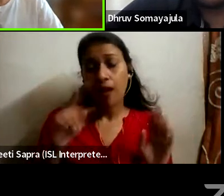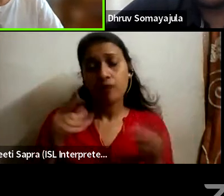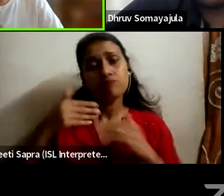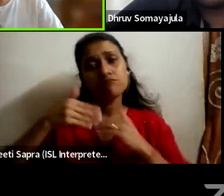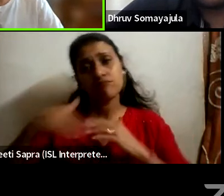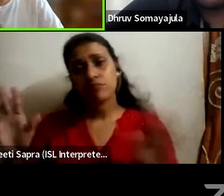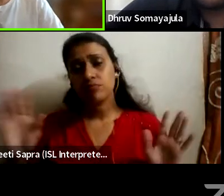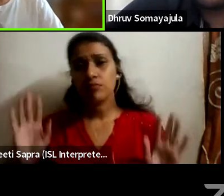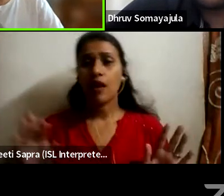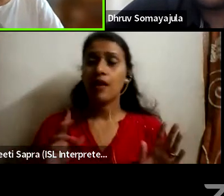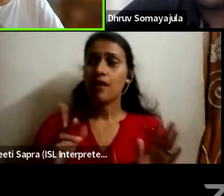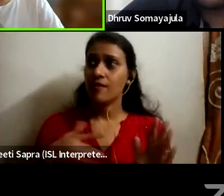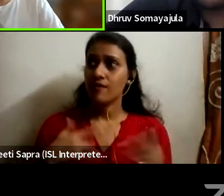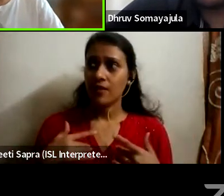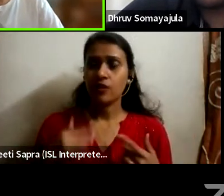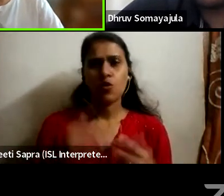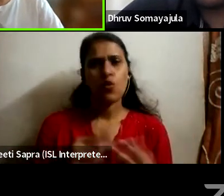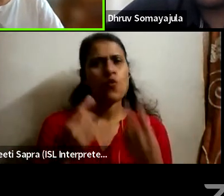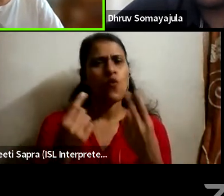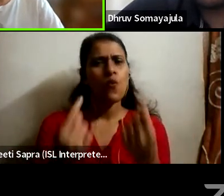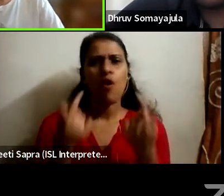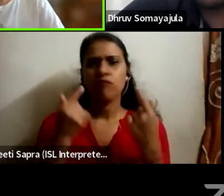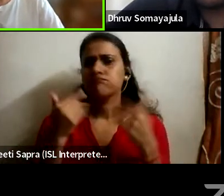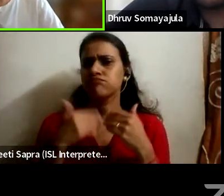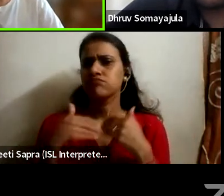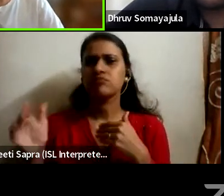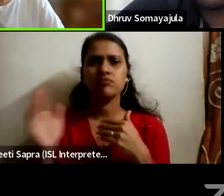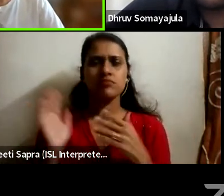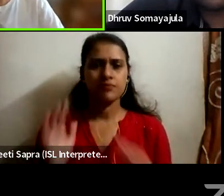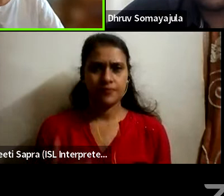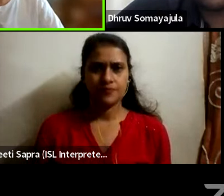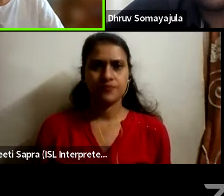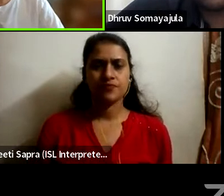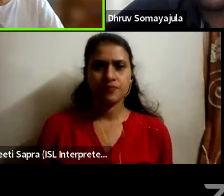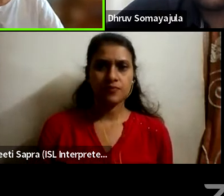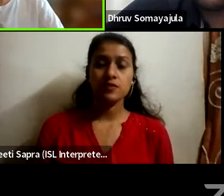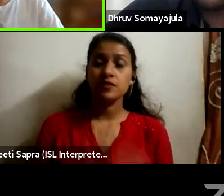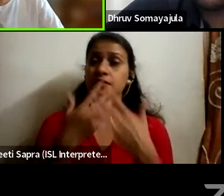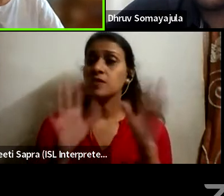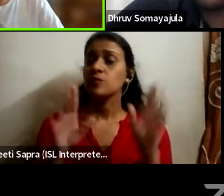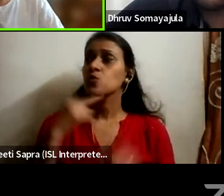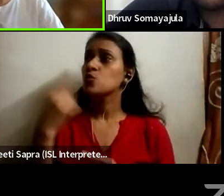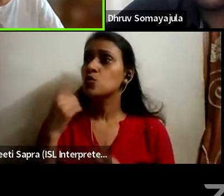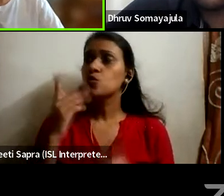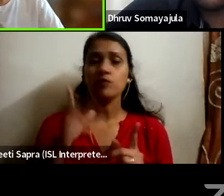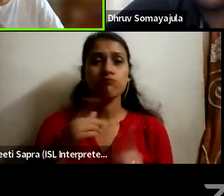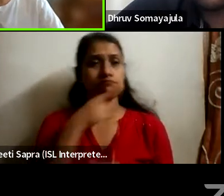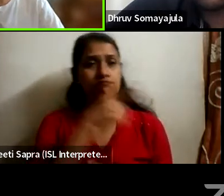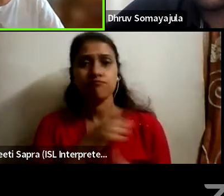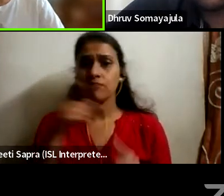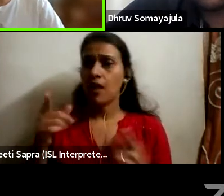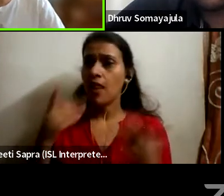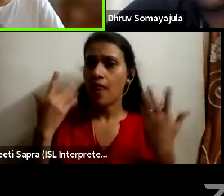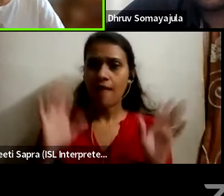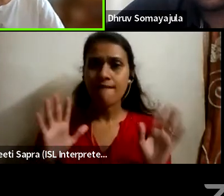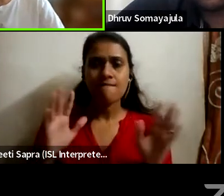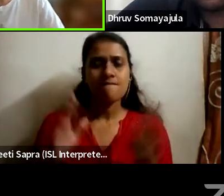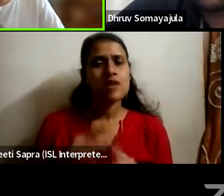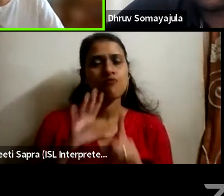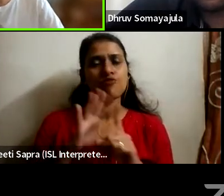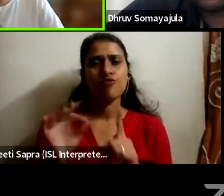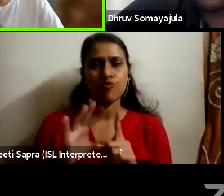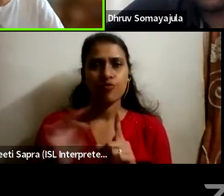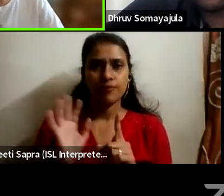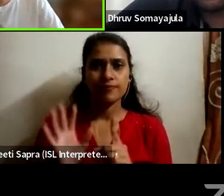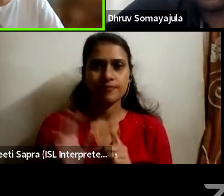think the field is moving just so quickly that anybody who claims to have that foresight is actually tricking you,